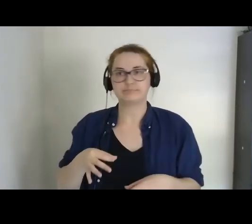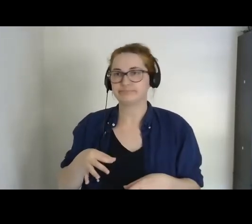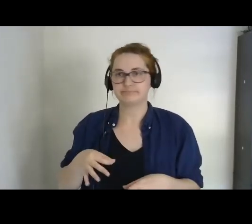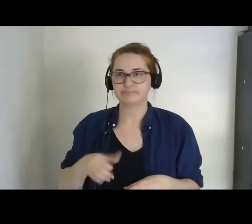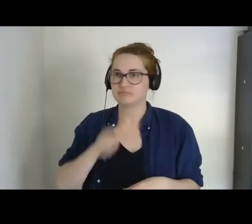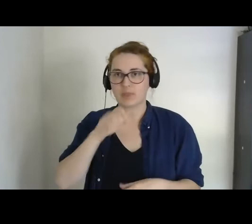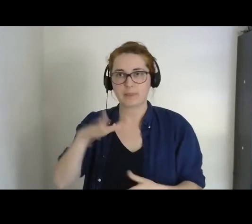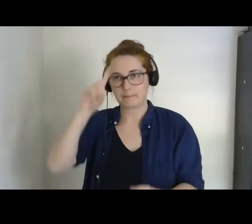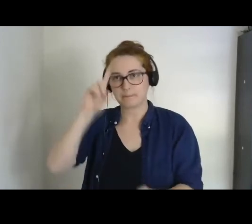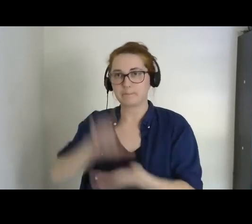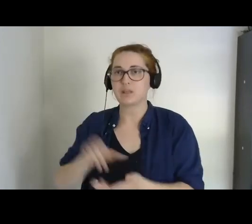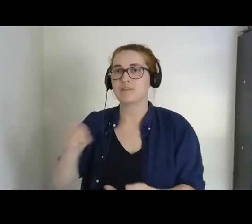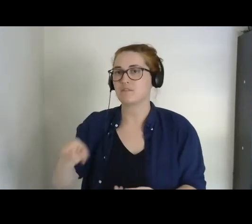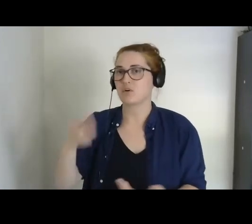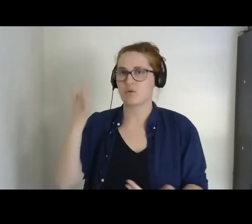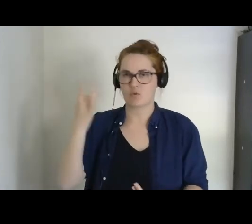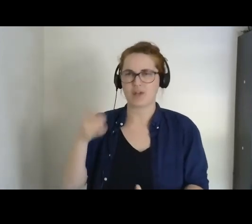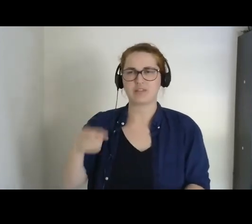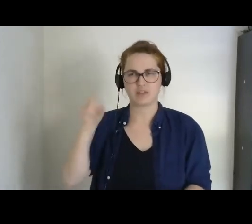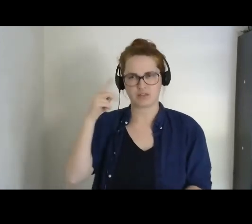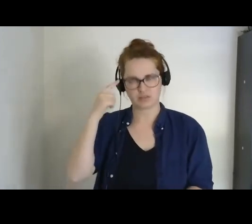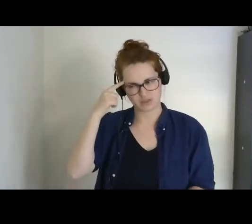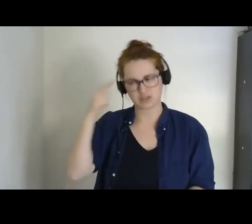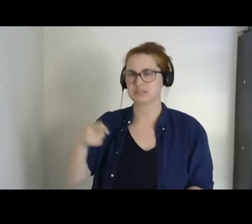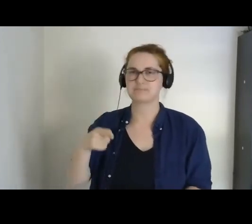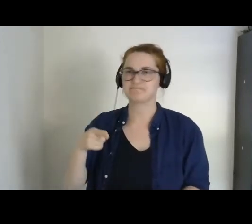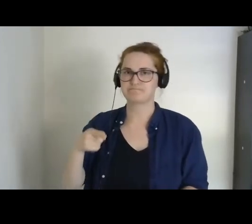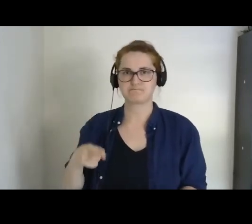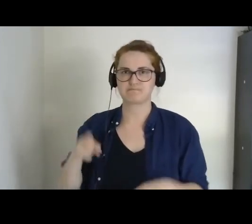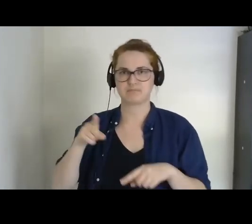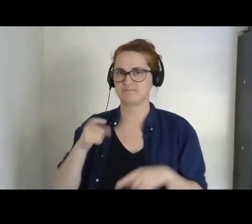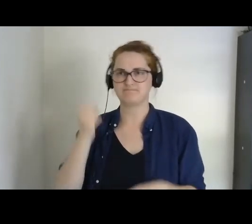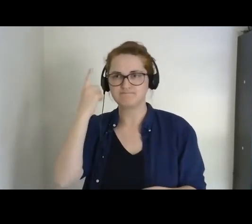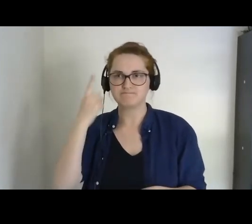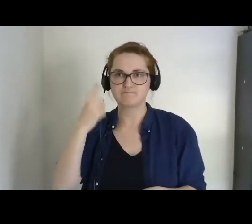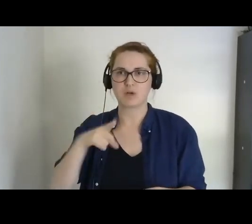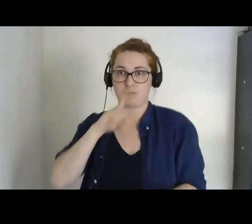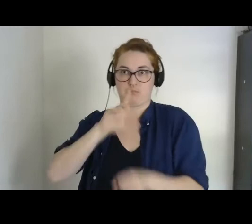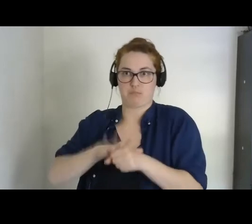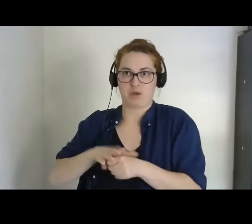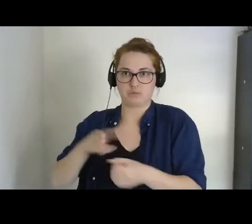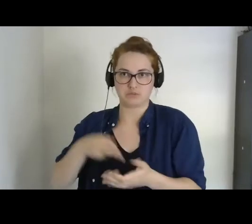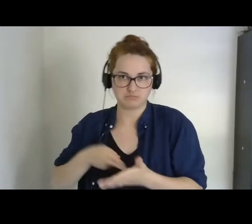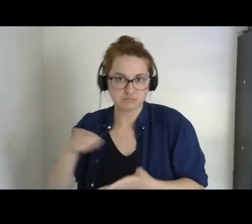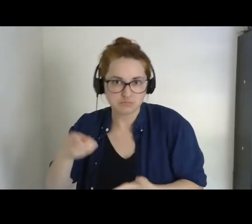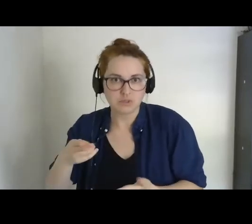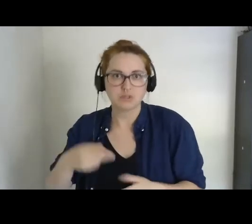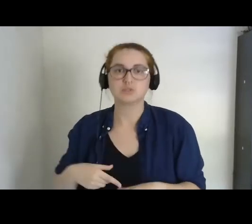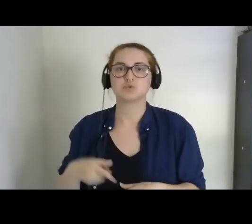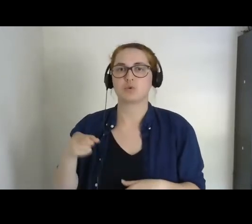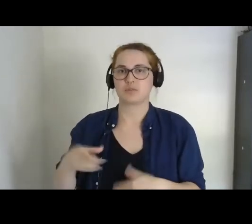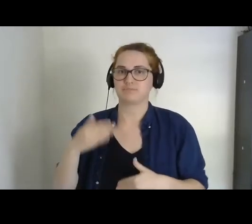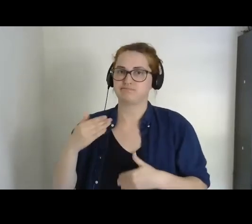she could not understand an oath or promise to tell the truth, the case was dropped. This was at the provincial level. The appeal went forward with Dawn and